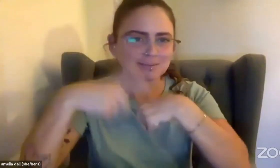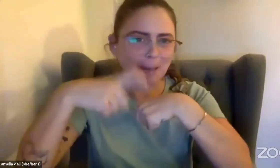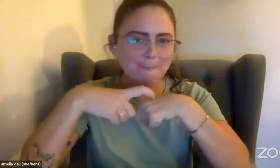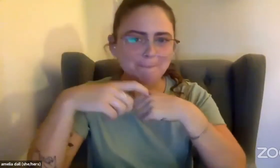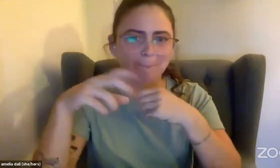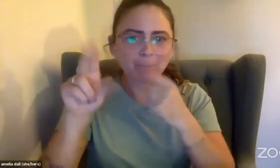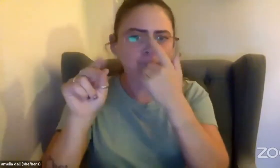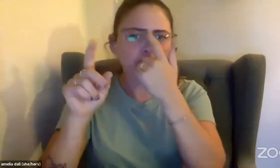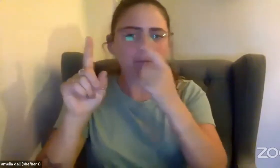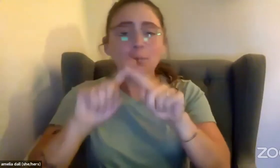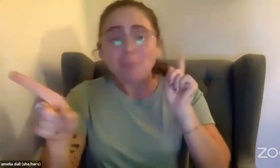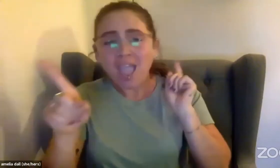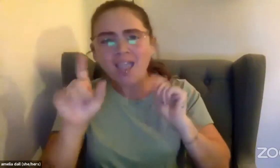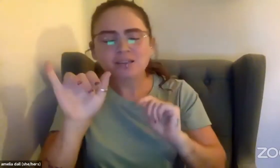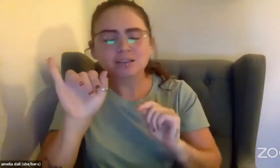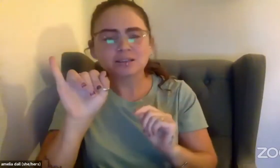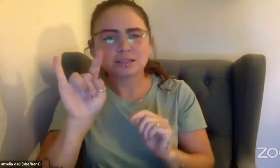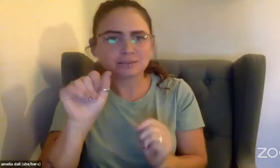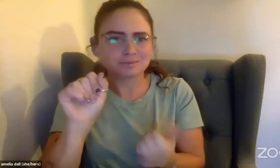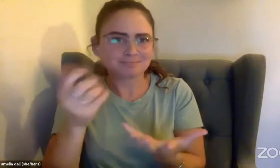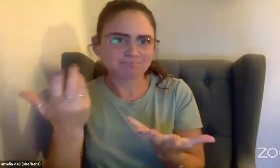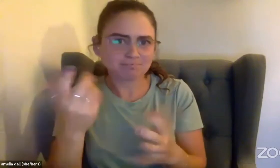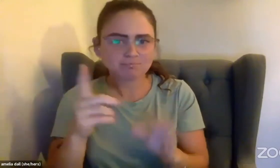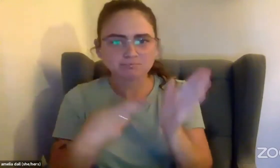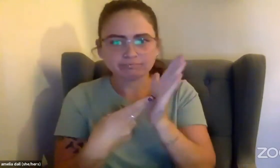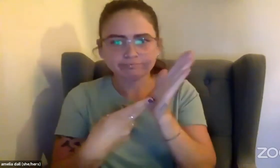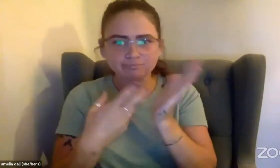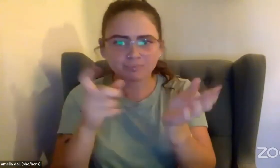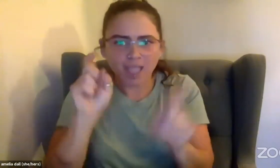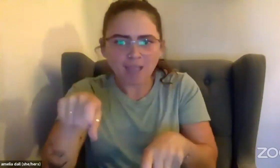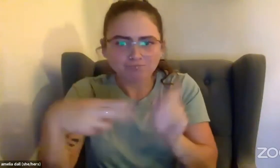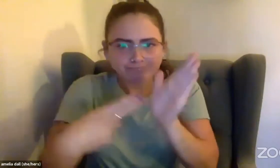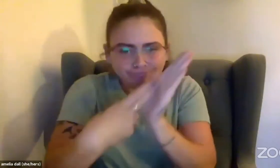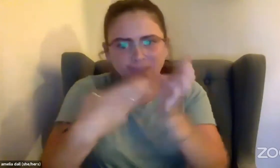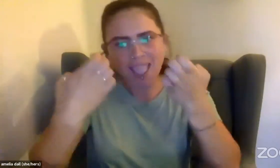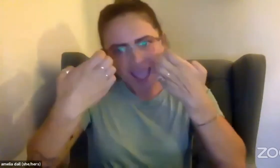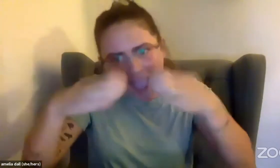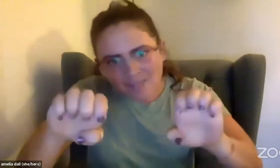Before I present my discussion, I would like to...